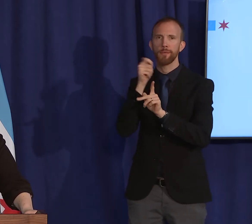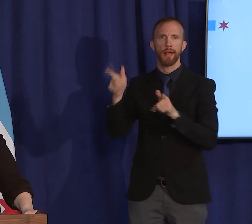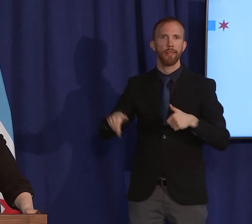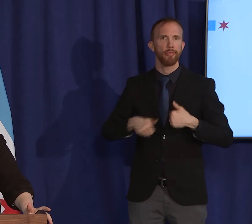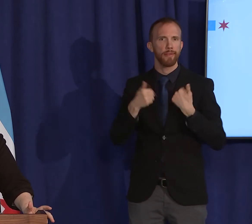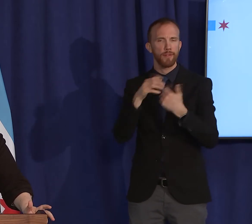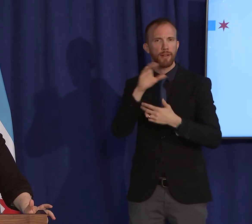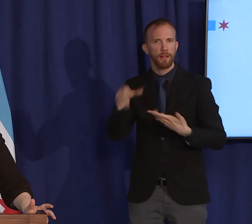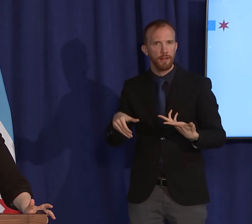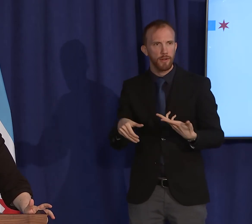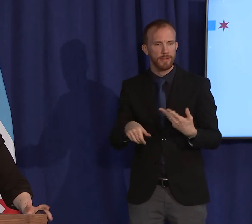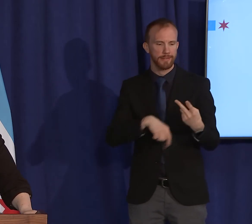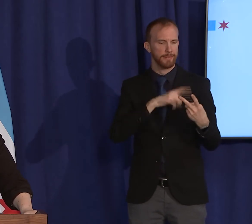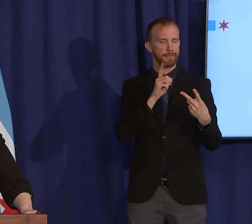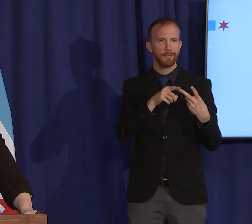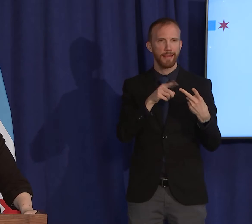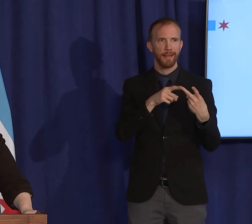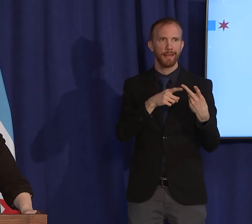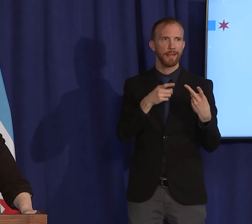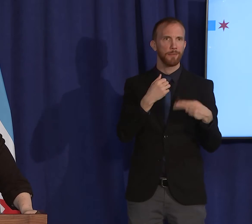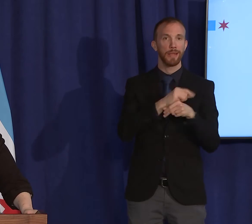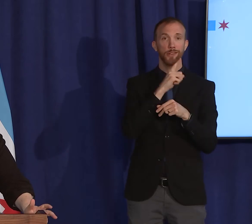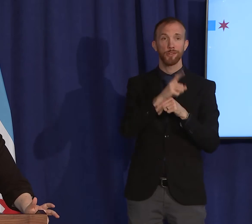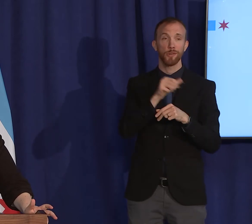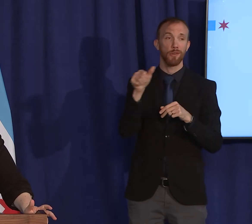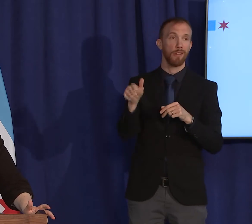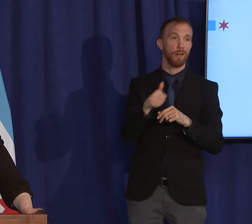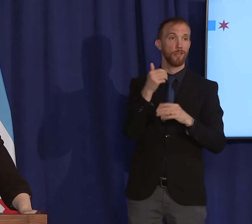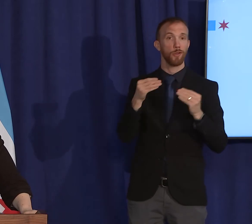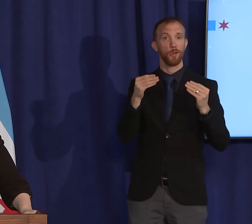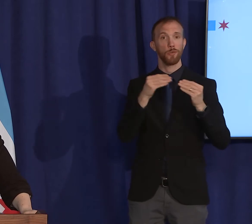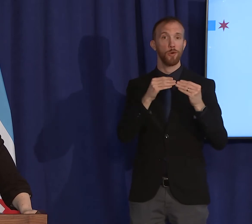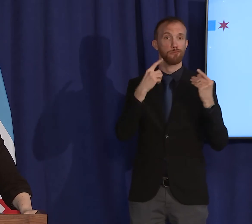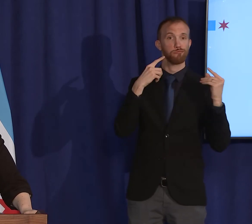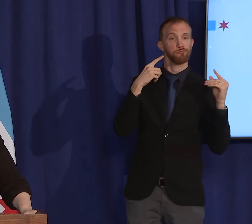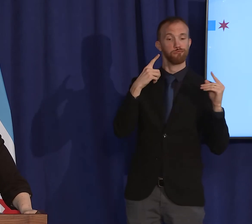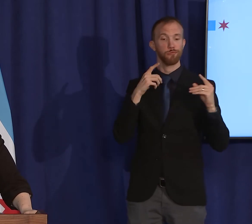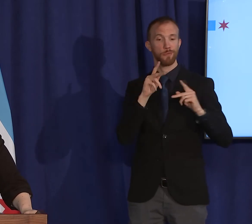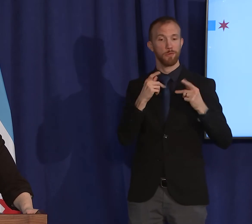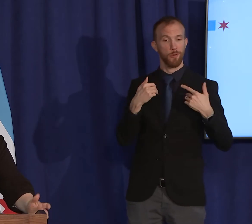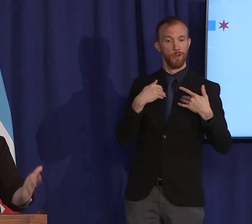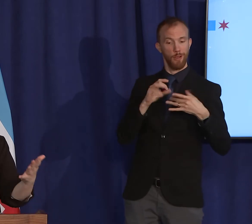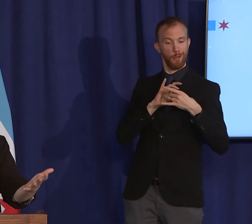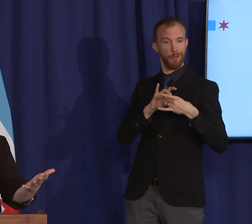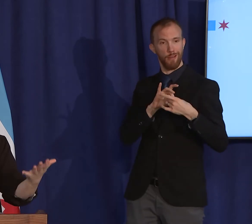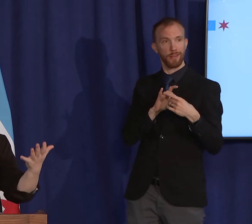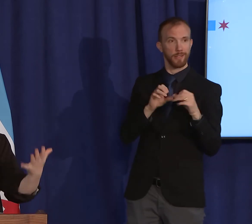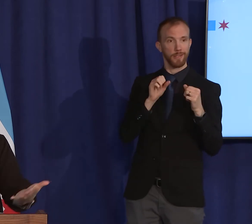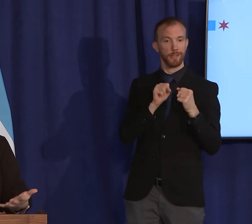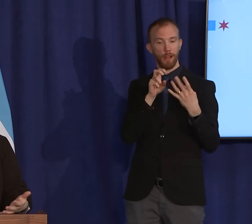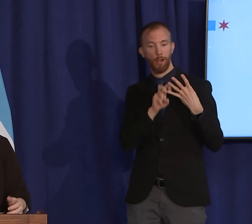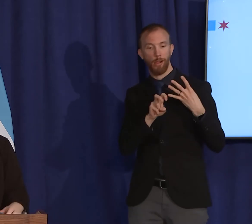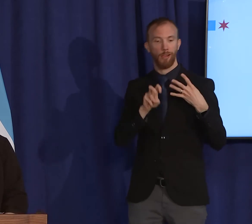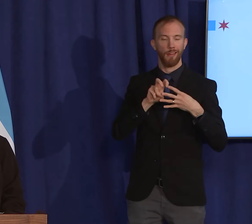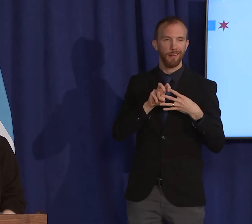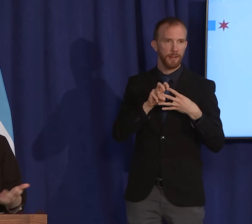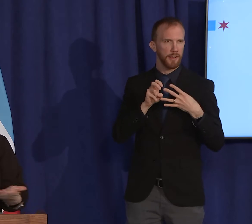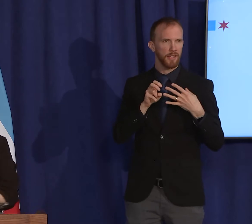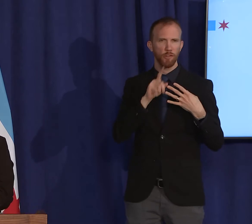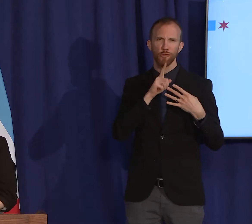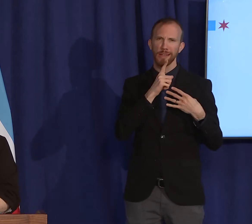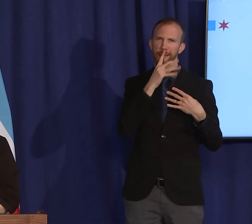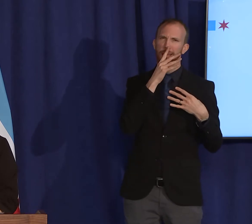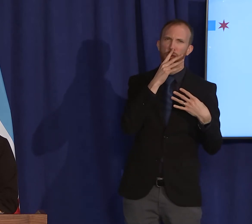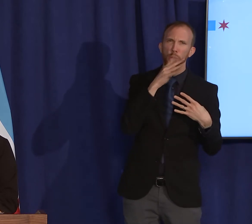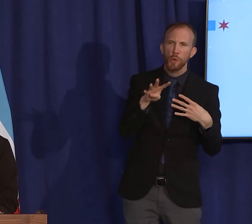were making it so that well-connected individuals could jump the line and were not focused on the really needy parts of